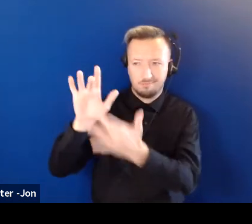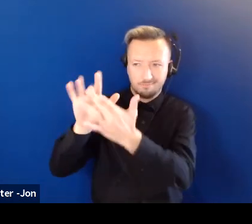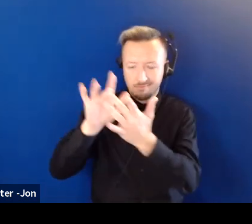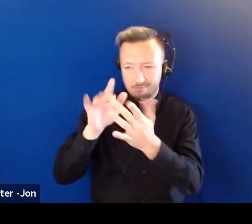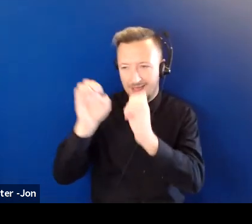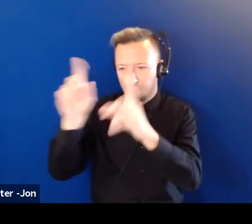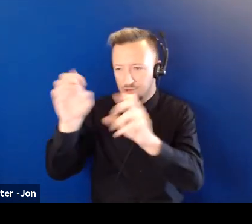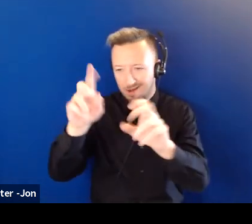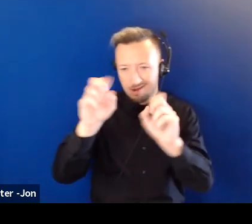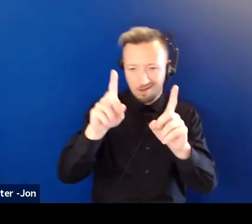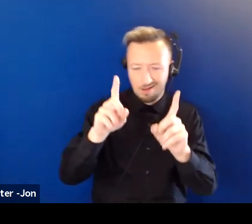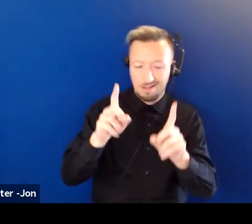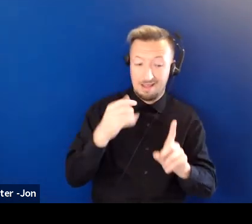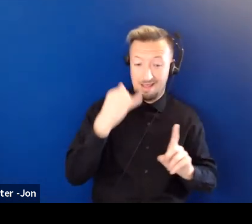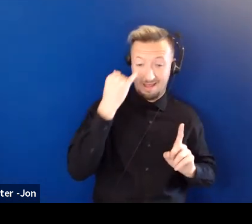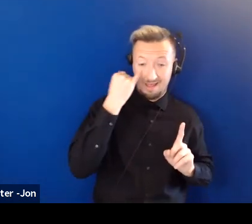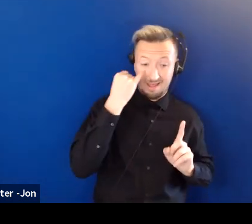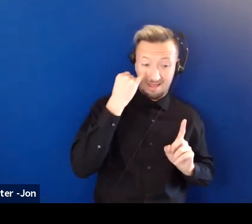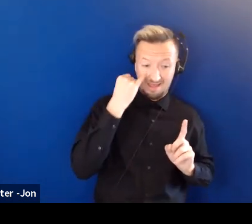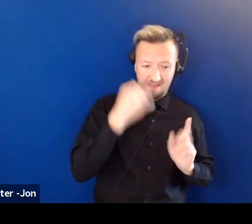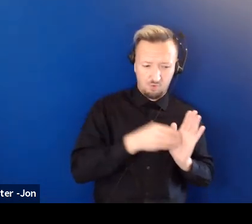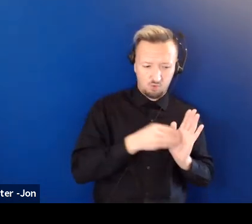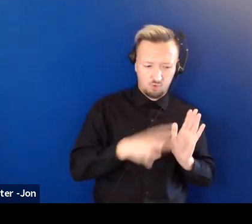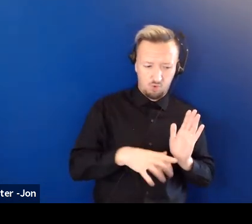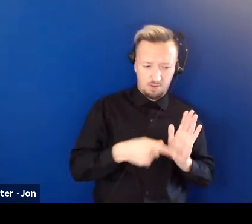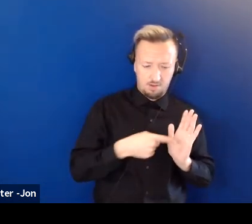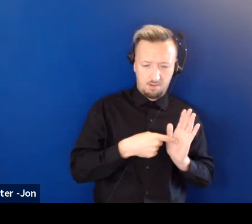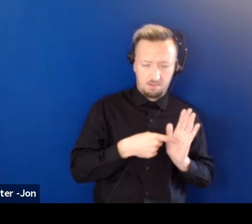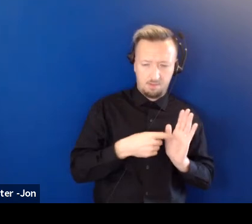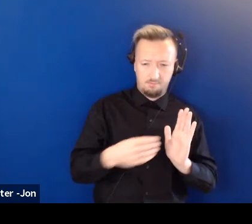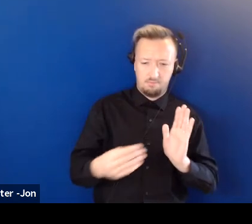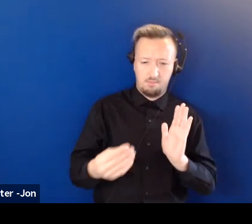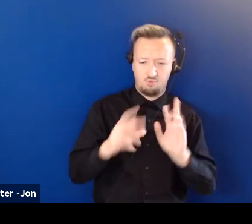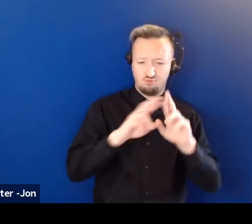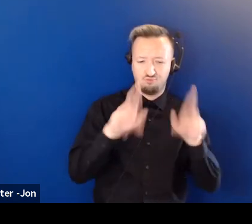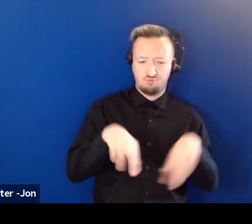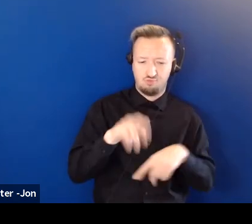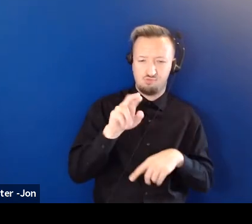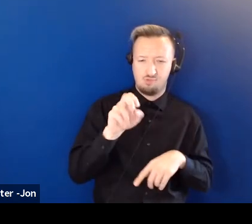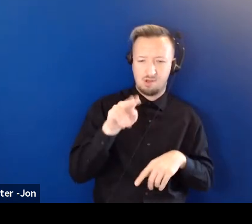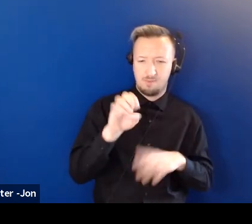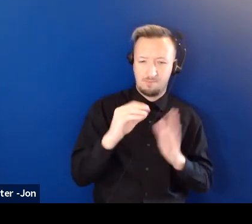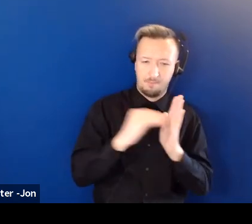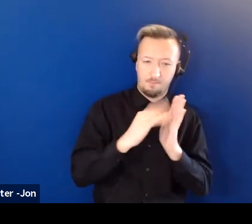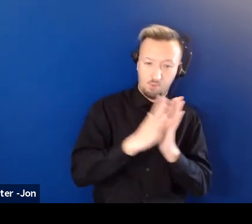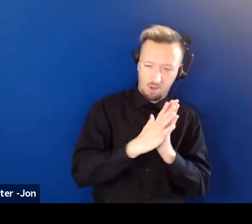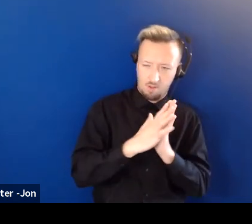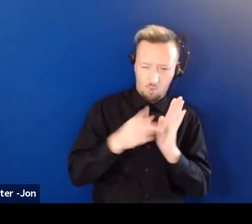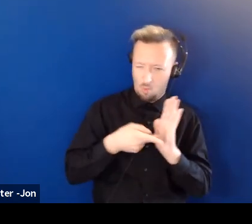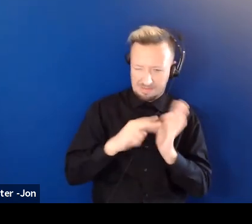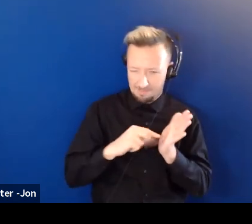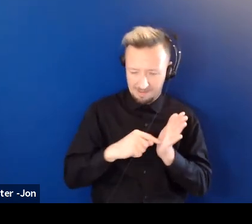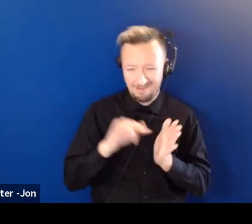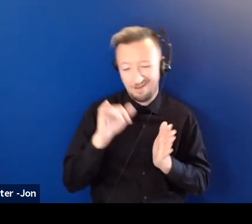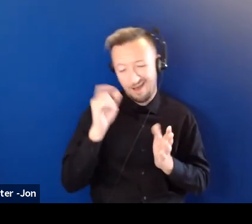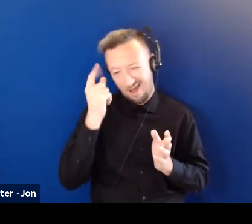what if a student puts that on a resume, what does that mean? Obviously, there are flaws in that that